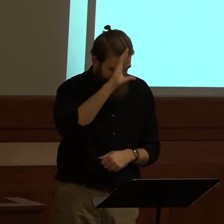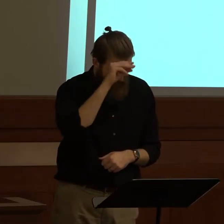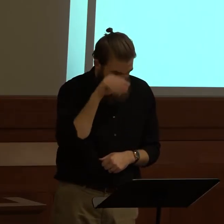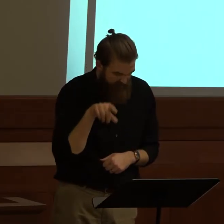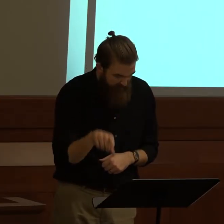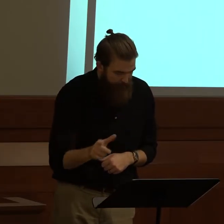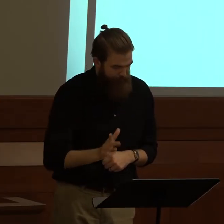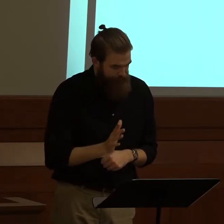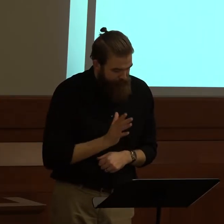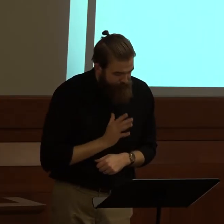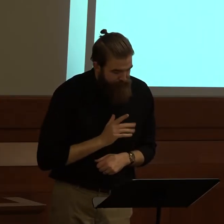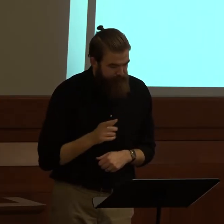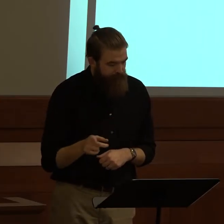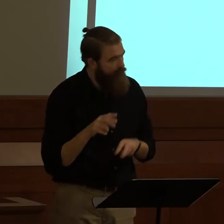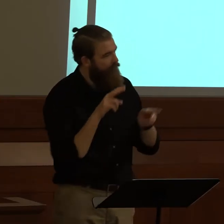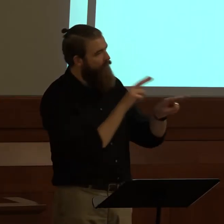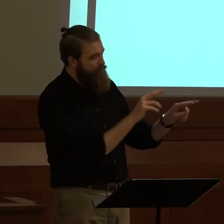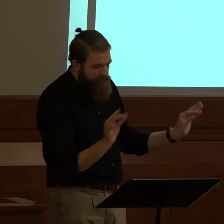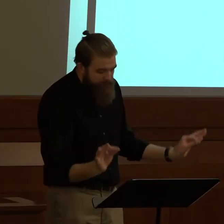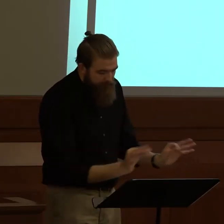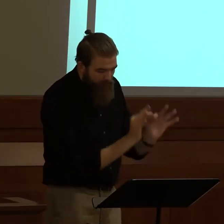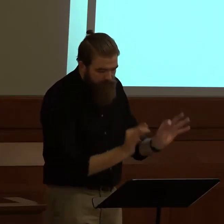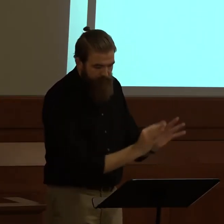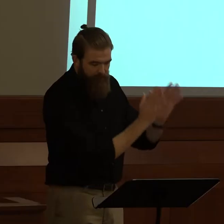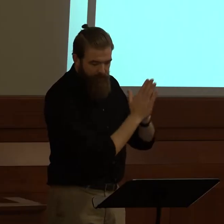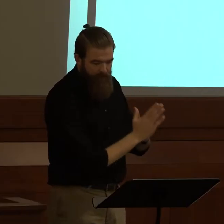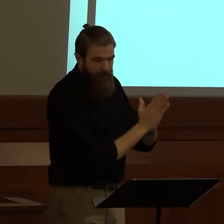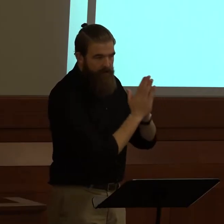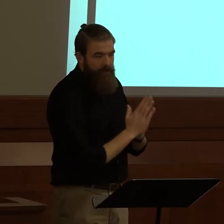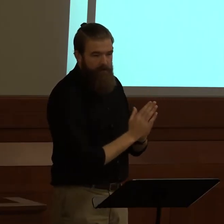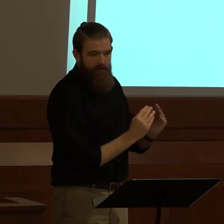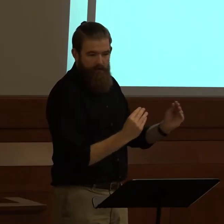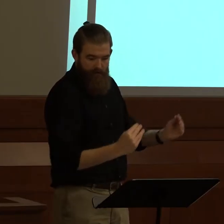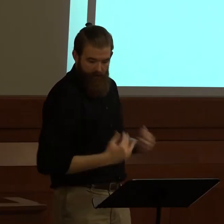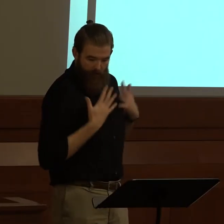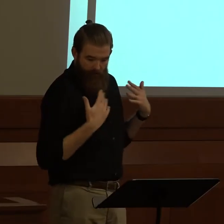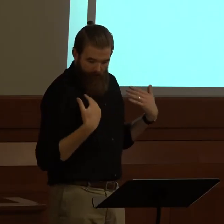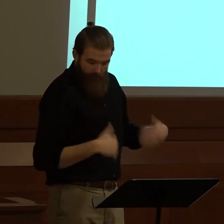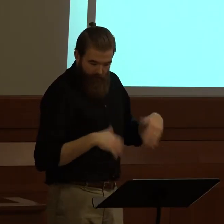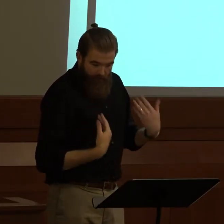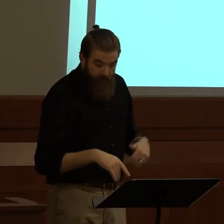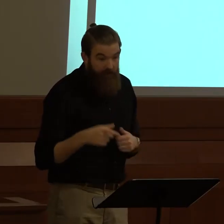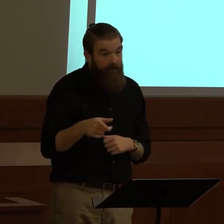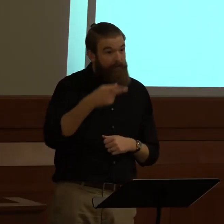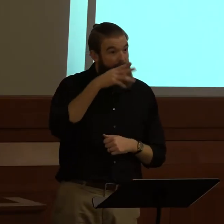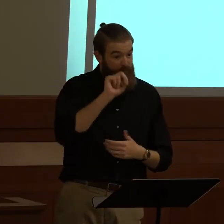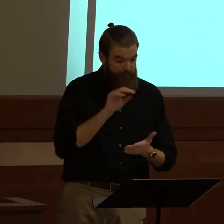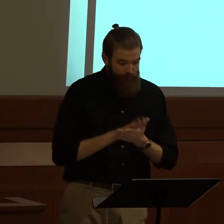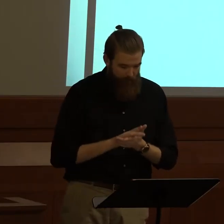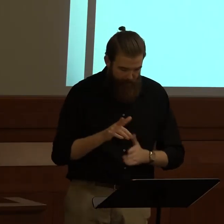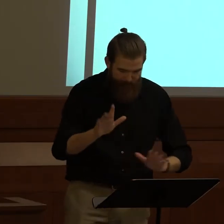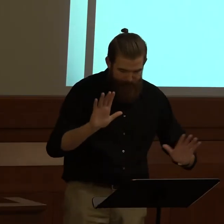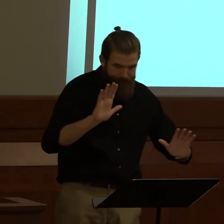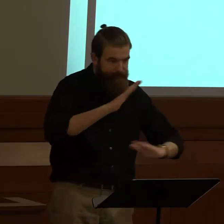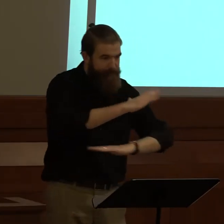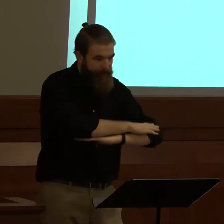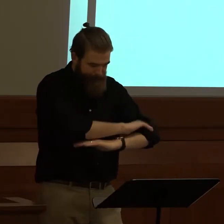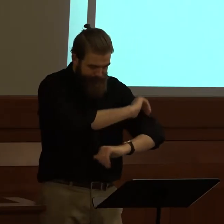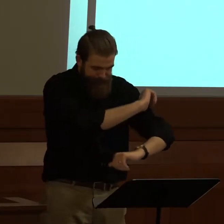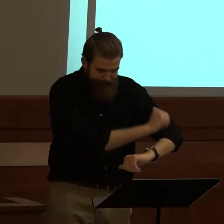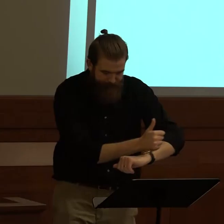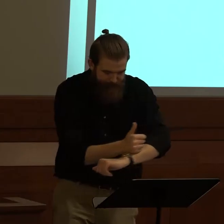Mass. He prepared everything on a table with respect, carefully imitating the priest at the altar. His